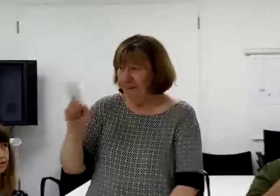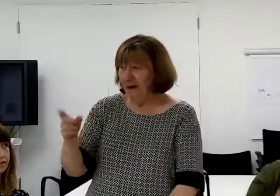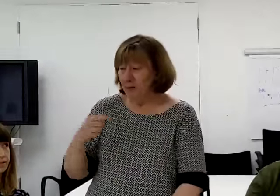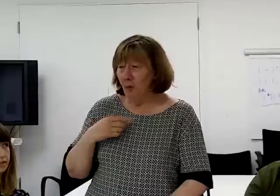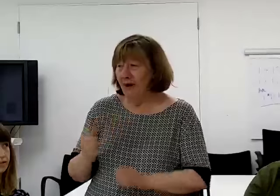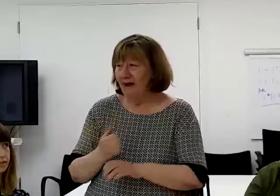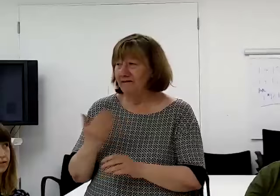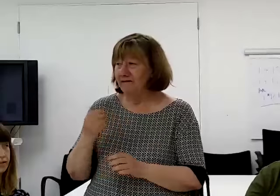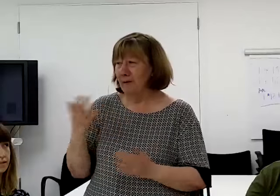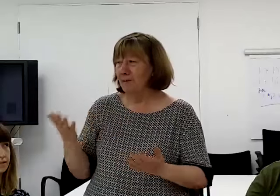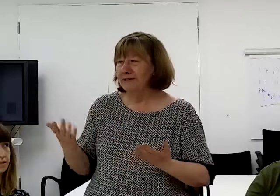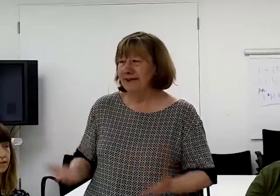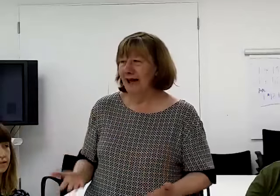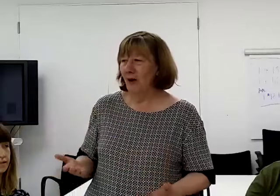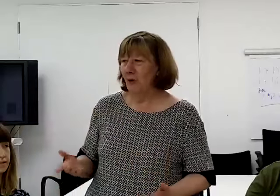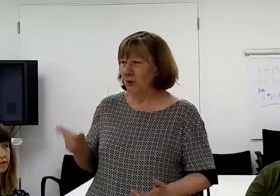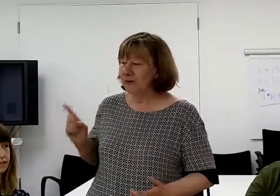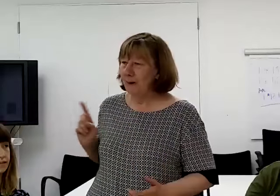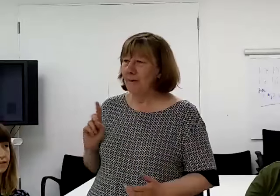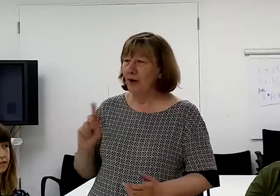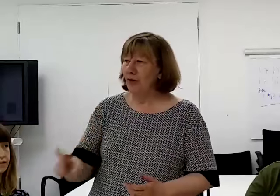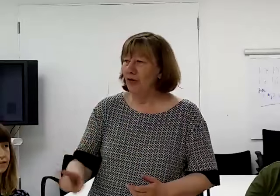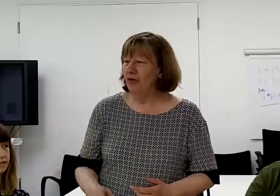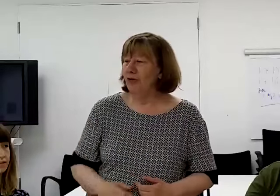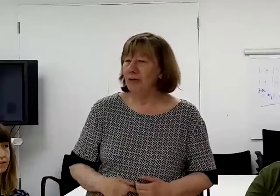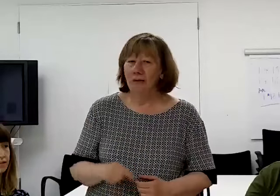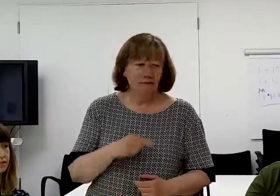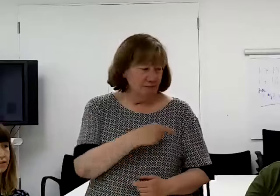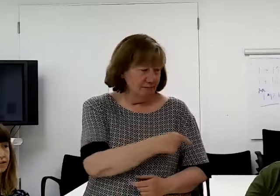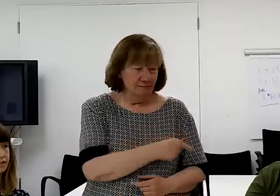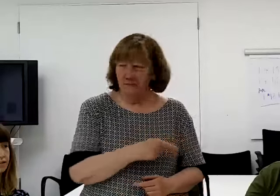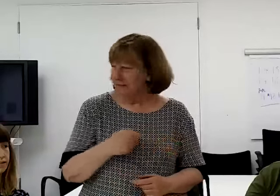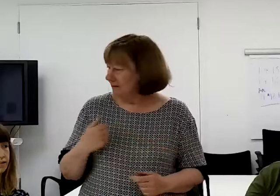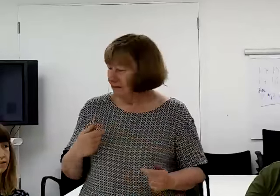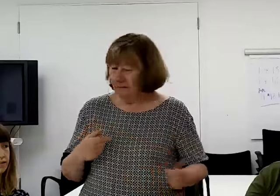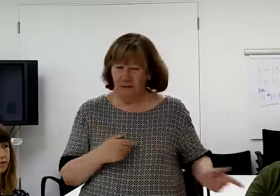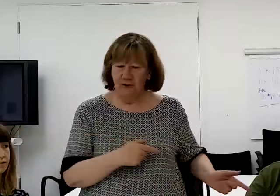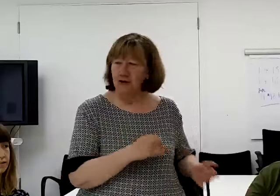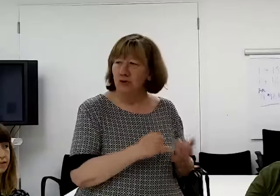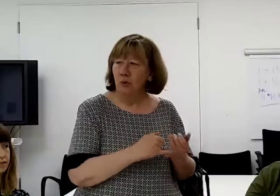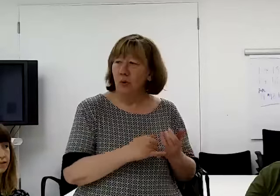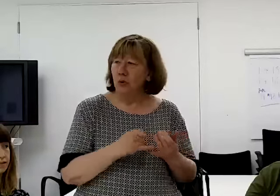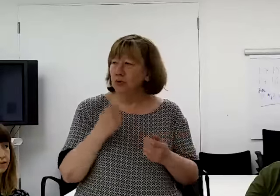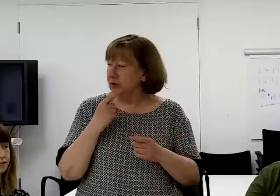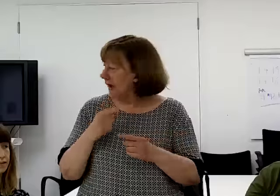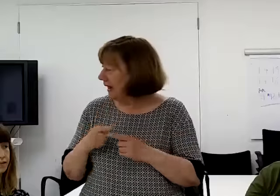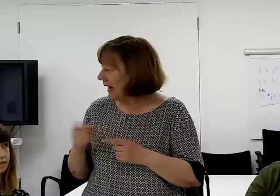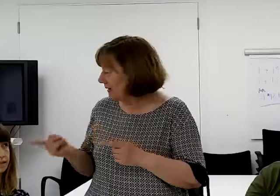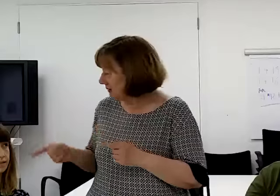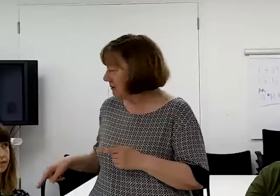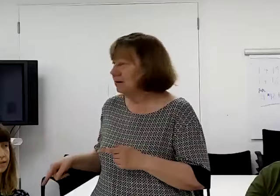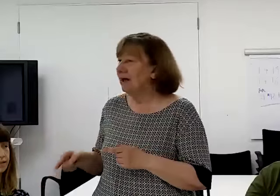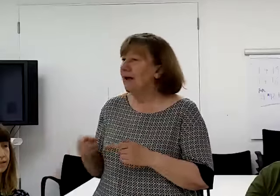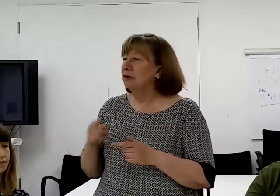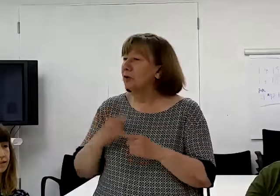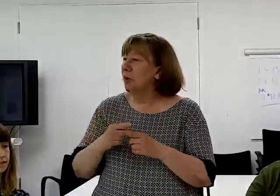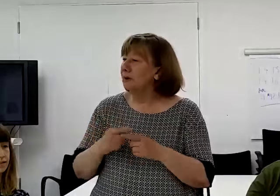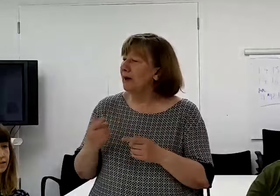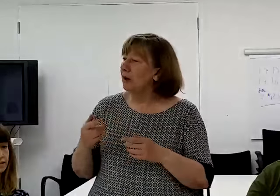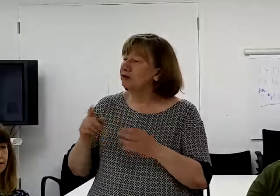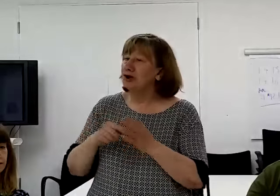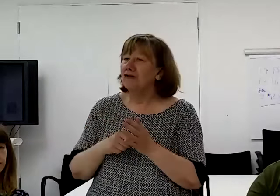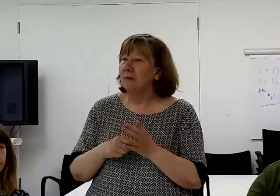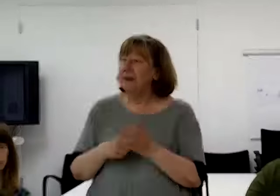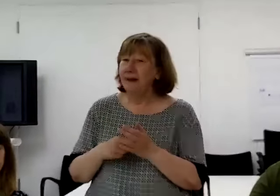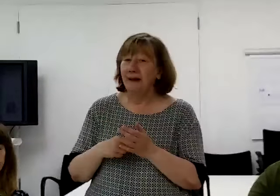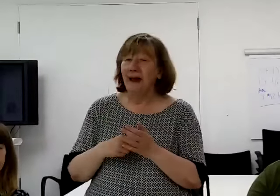us. We have had none of that. But somebody now has come along. As Sean just said,